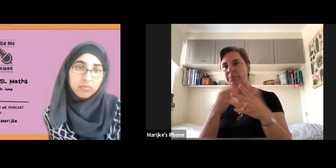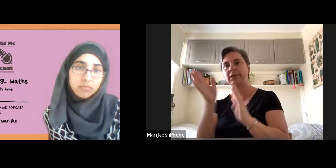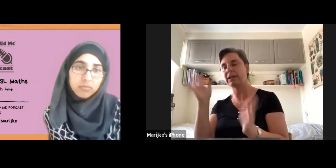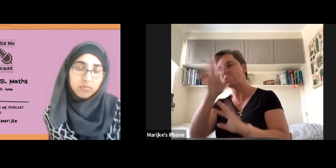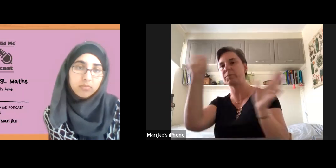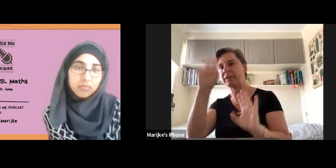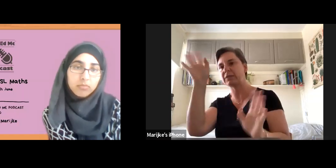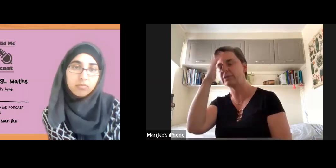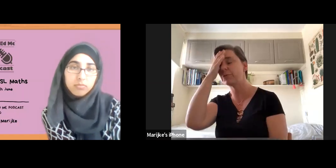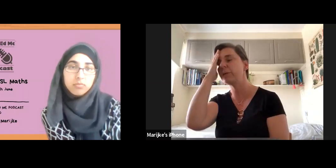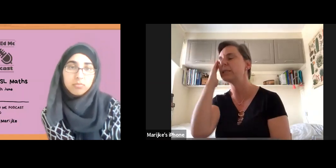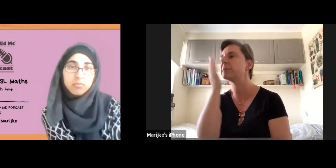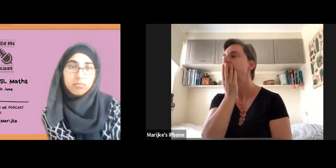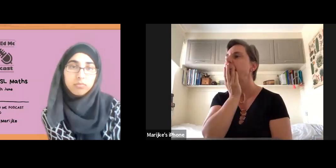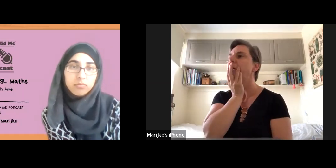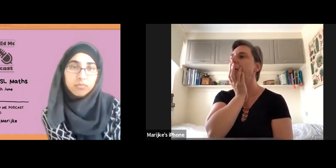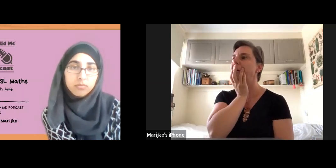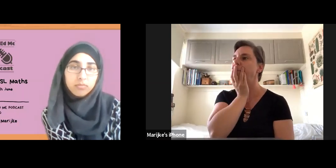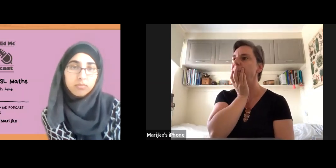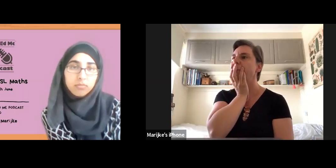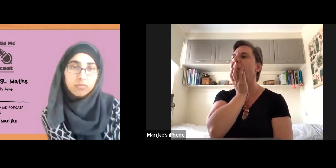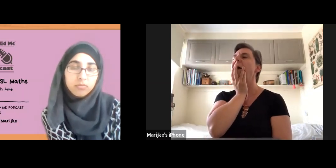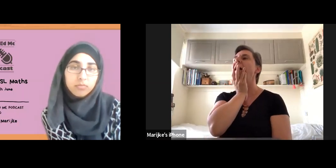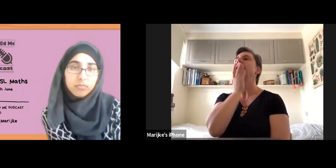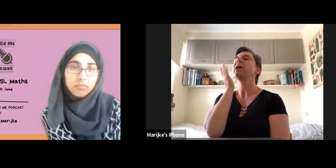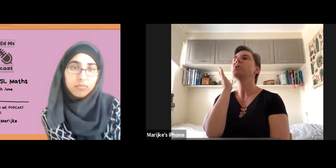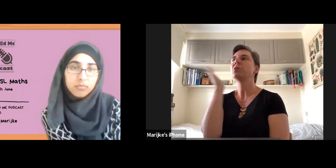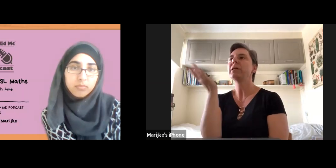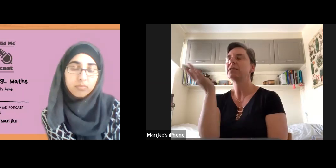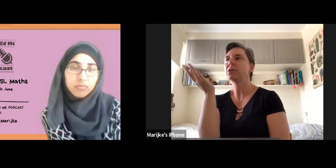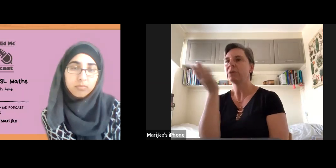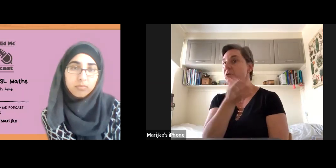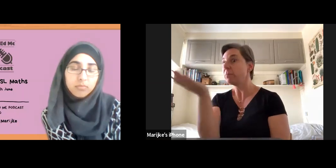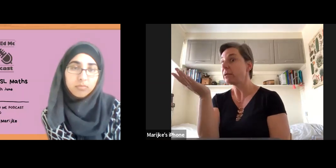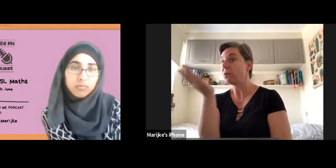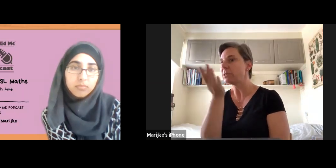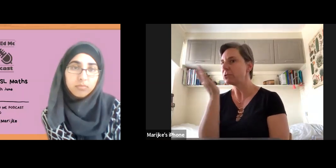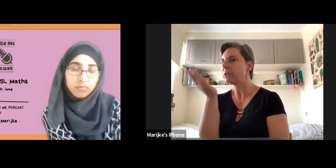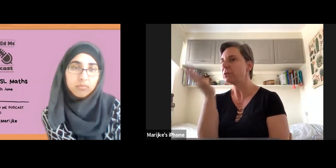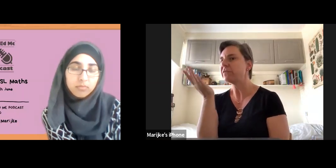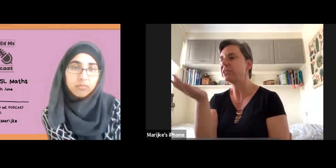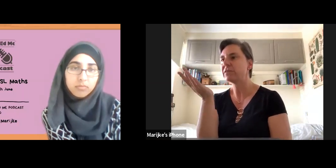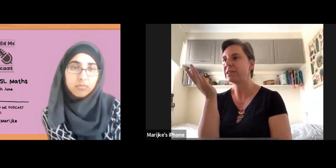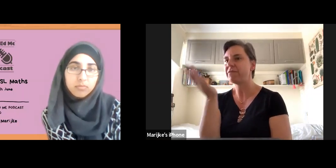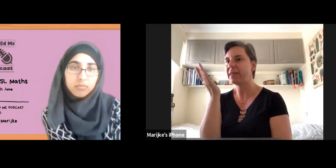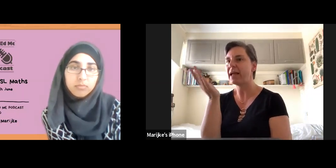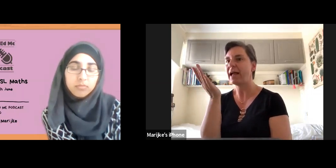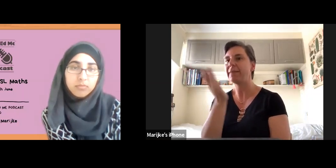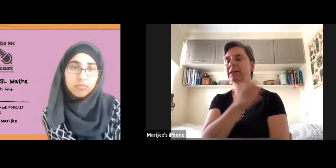I stopped, but that's for different reasons. And I was talking to, when I was on my course, I was talking to a lot of teachers of the deaf there, and there